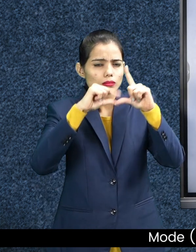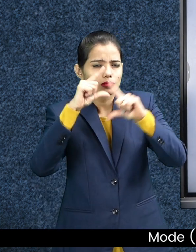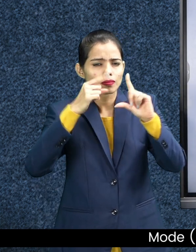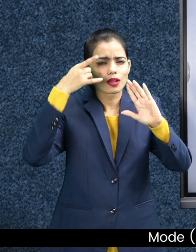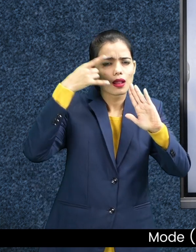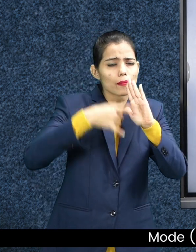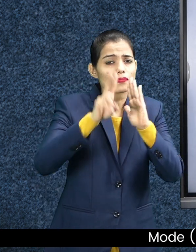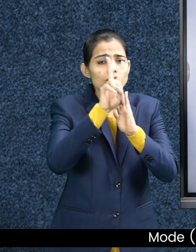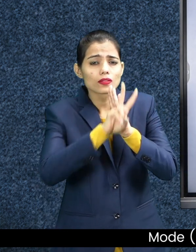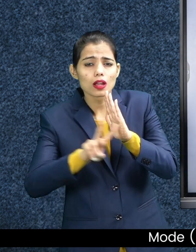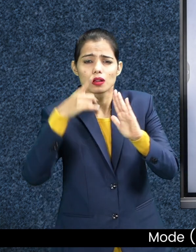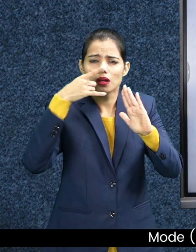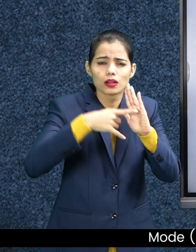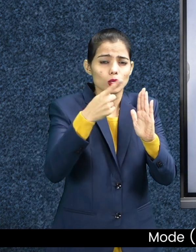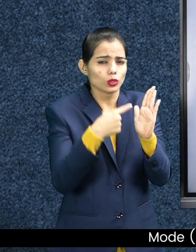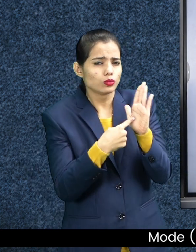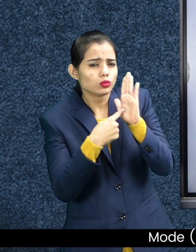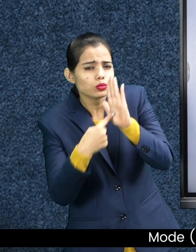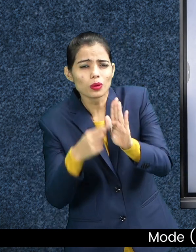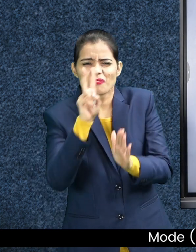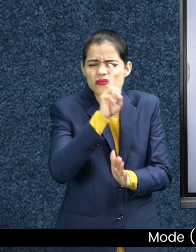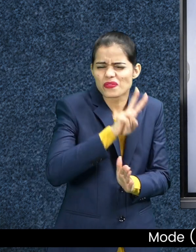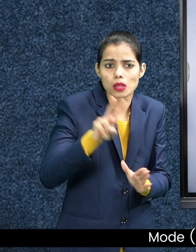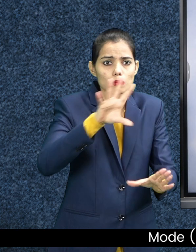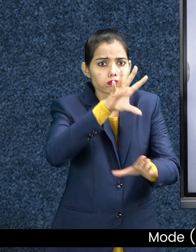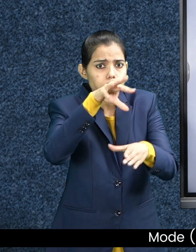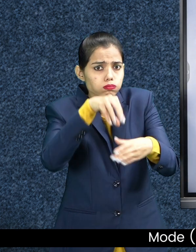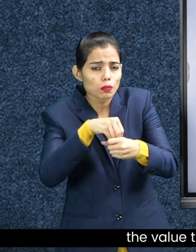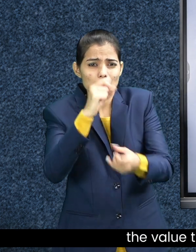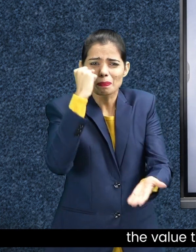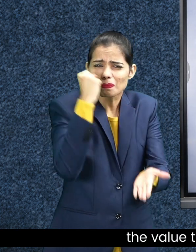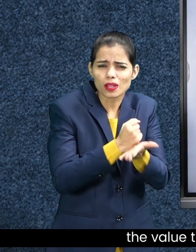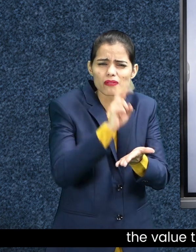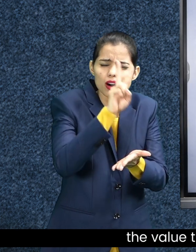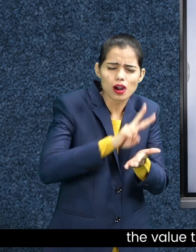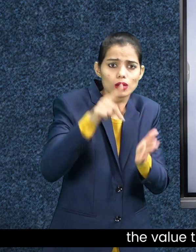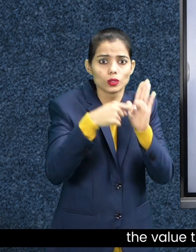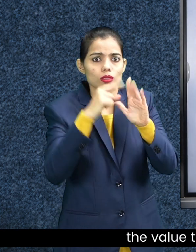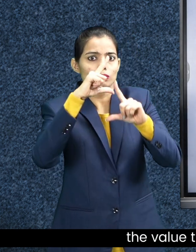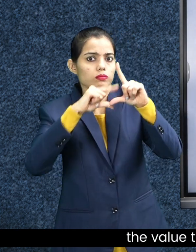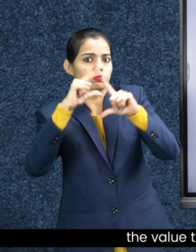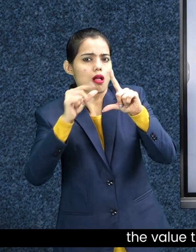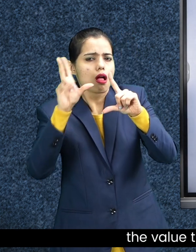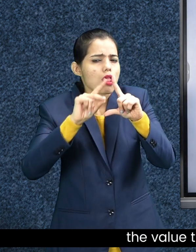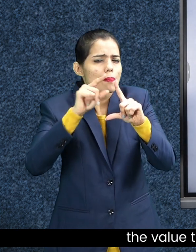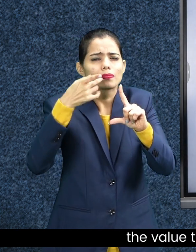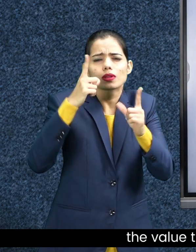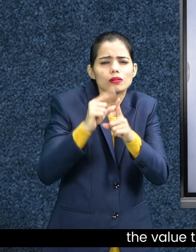Mode, most frequent value. The mode represents the value that appears most frequently in the